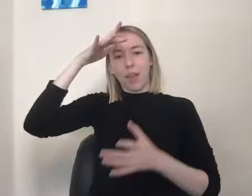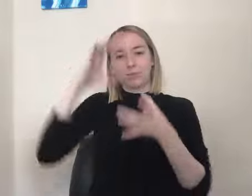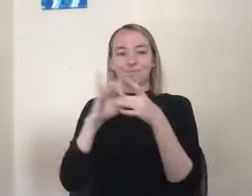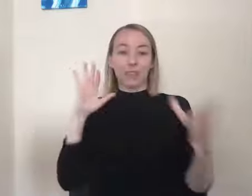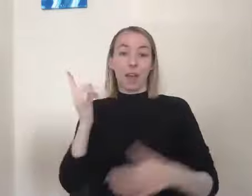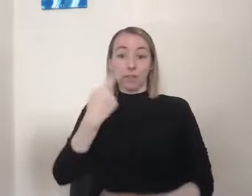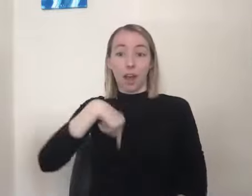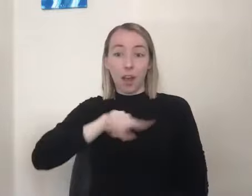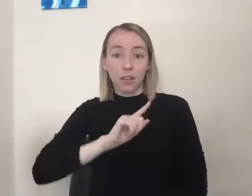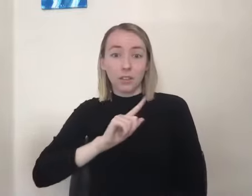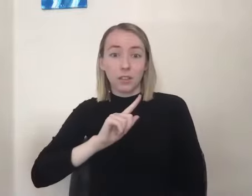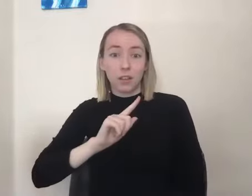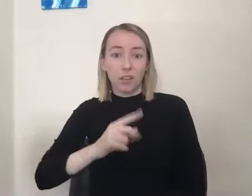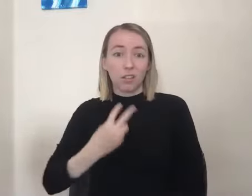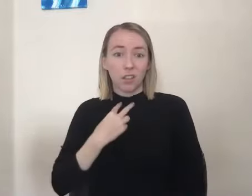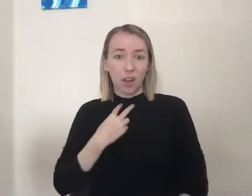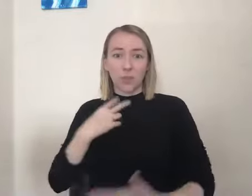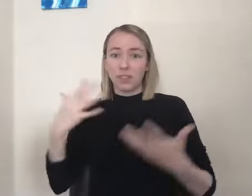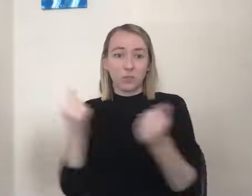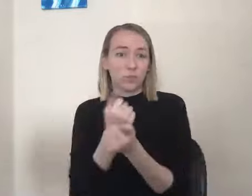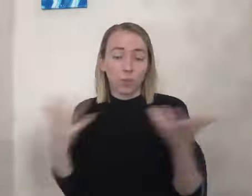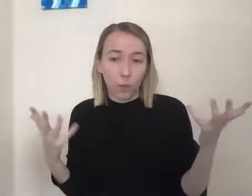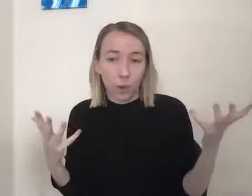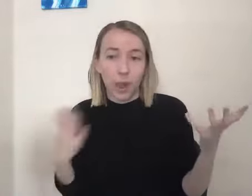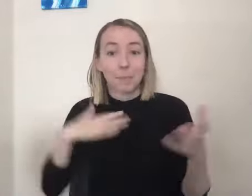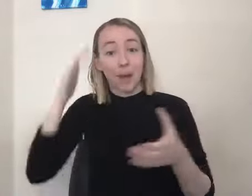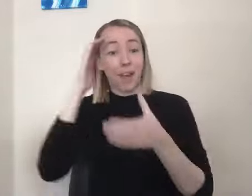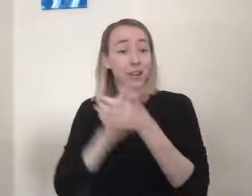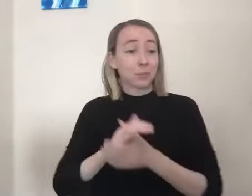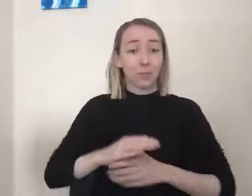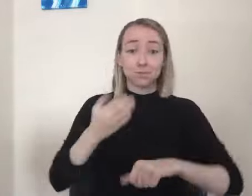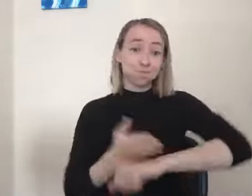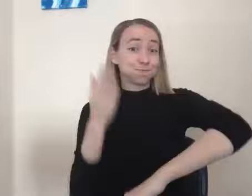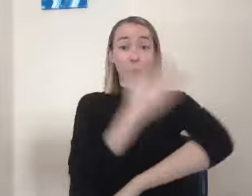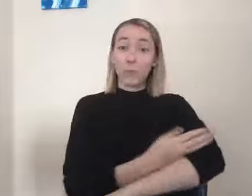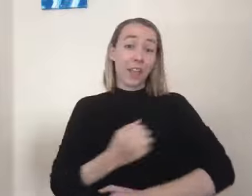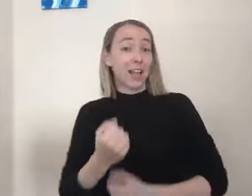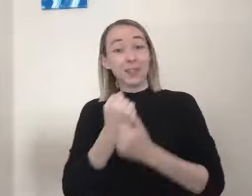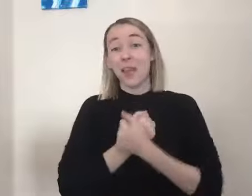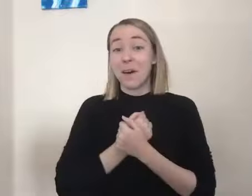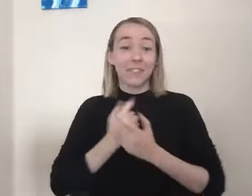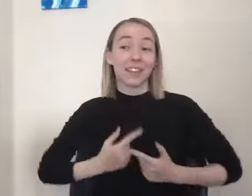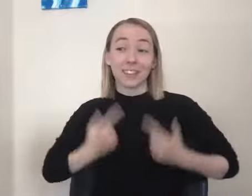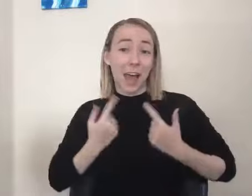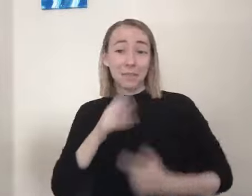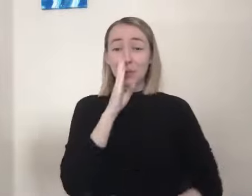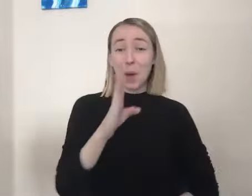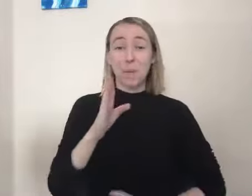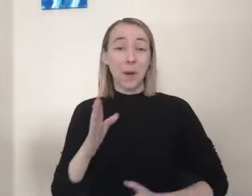is there, and I'm stuck up in Glasgow, and the resentment was choking me. I was so angry that he'd left